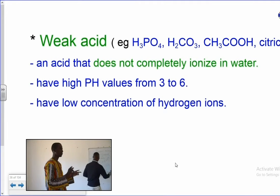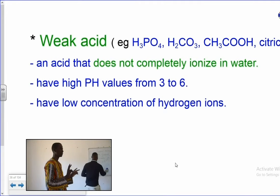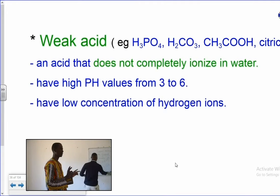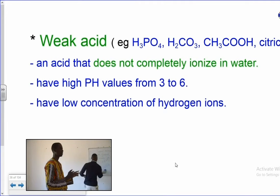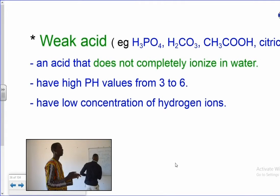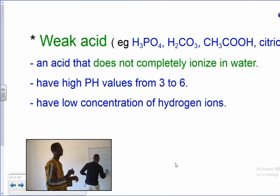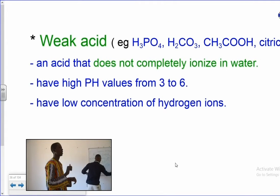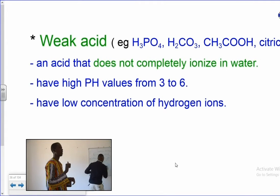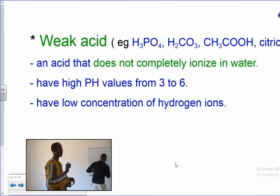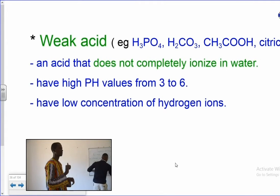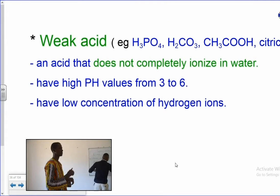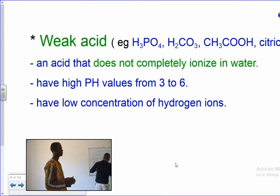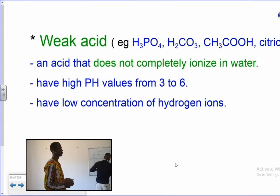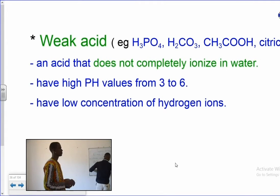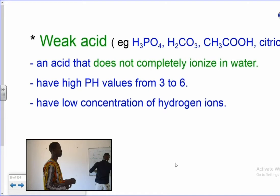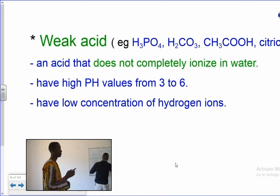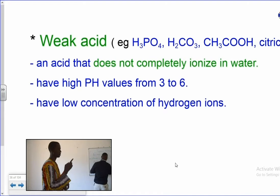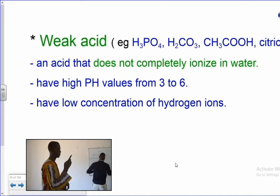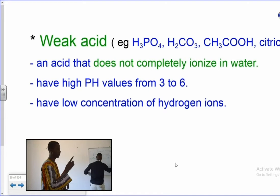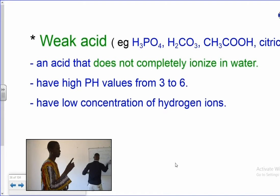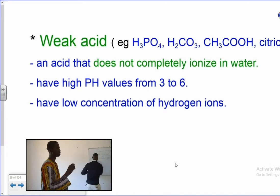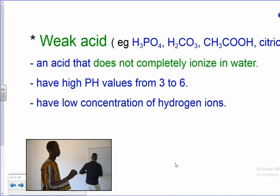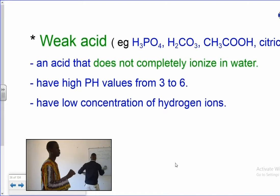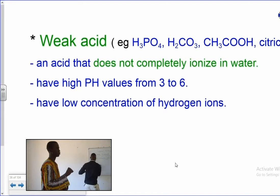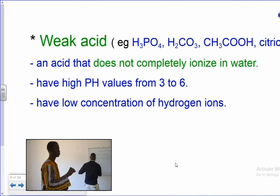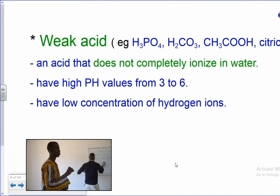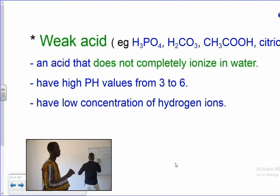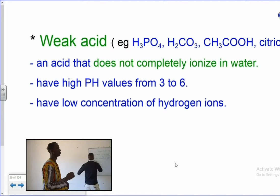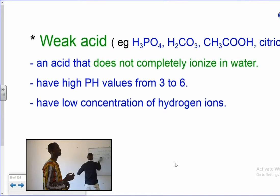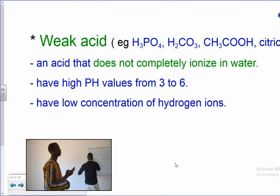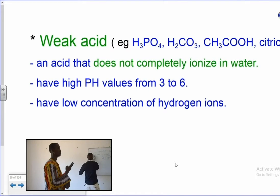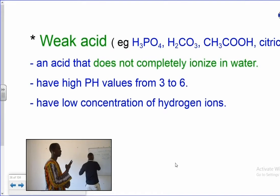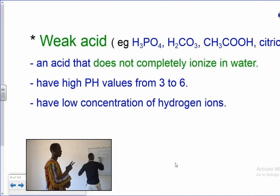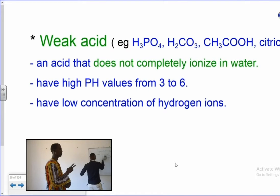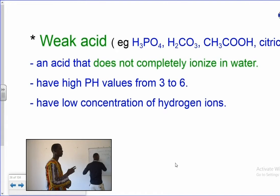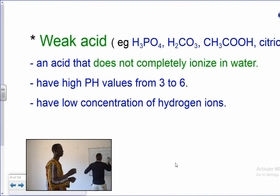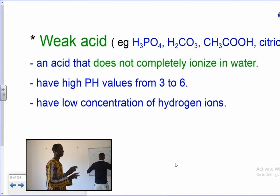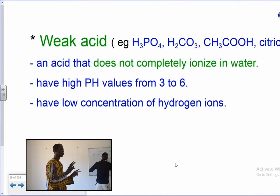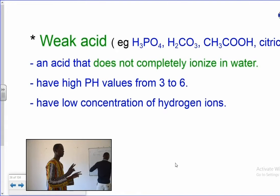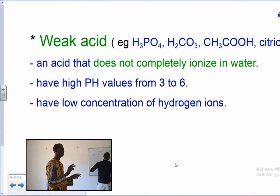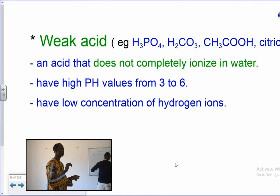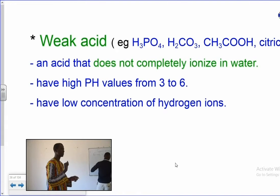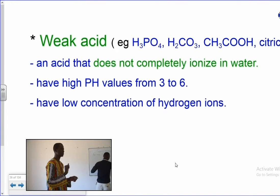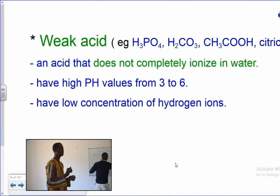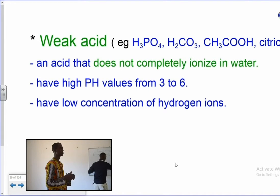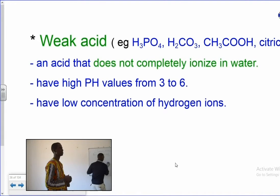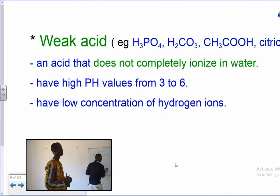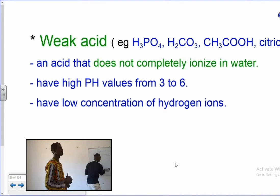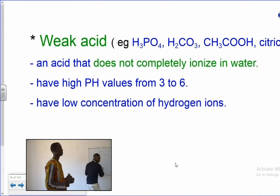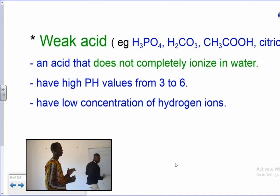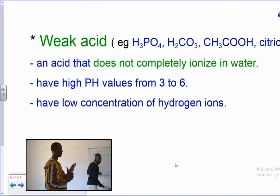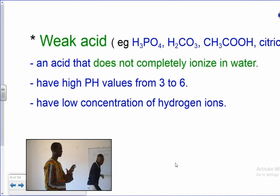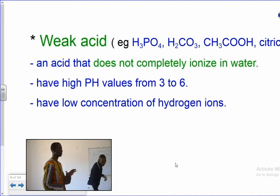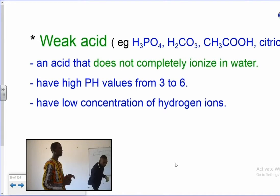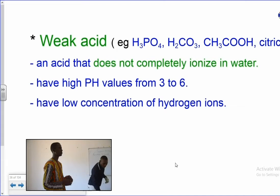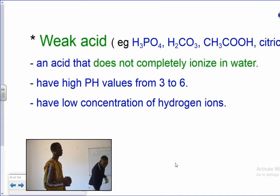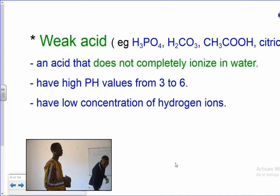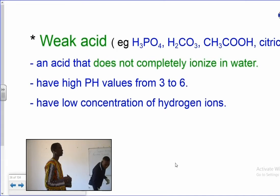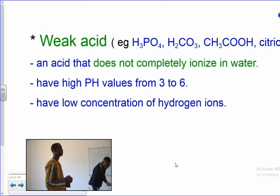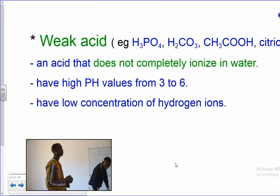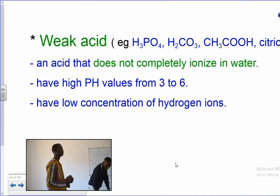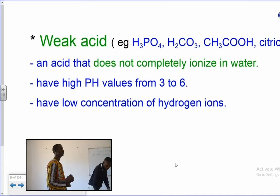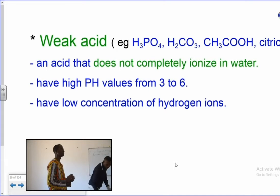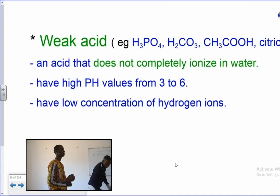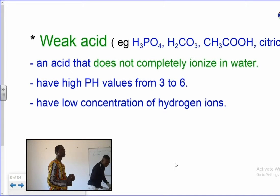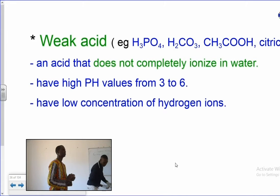Weak acids are just as opposite to the strong acids. What are weak acids? Weak